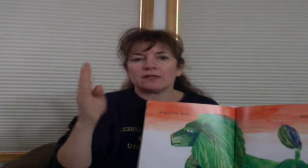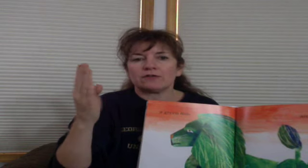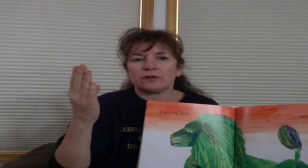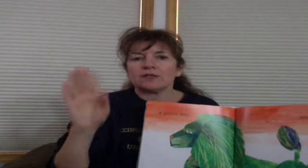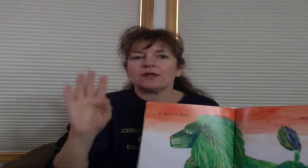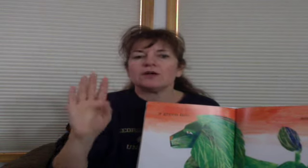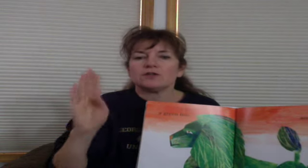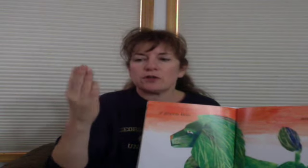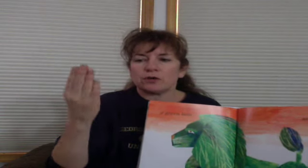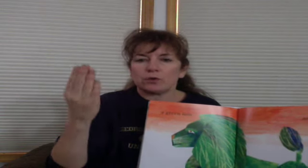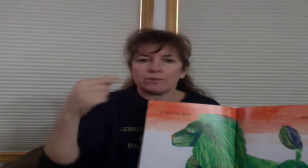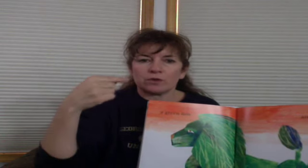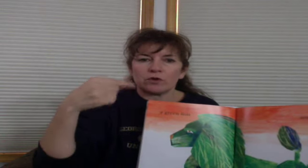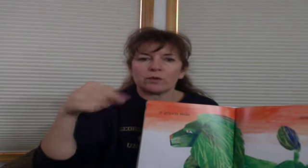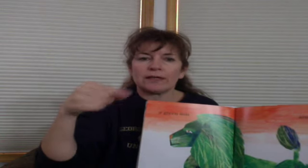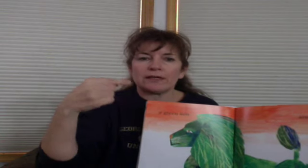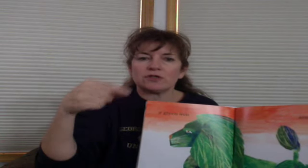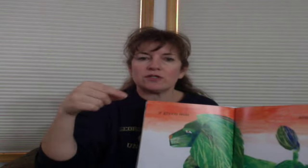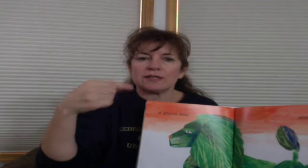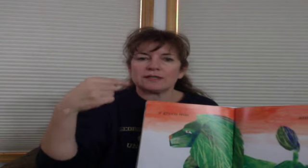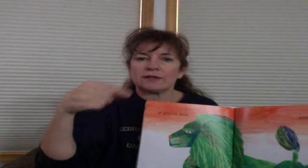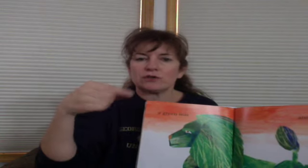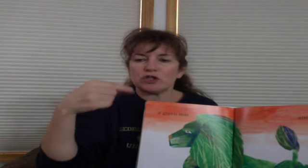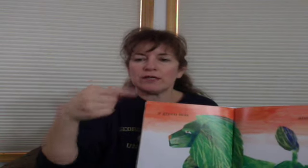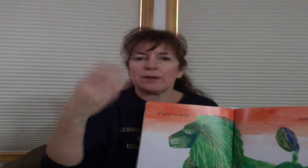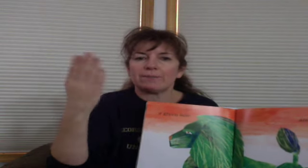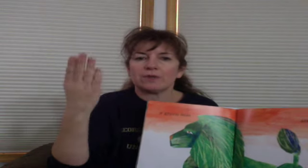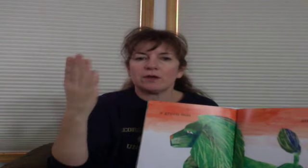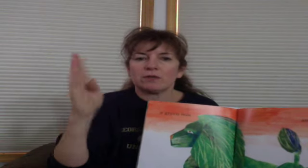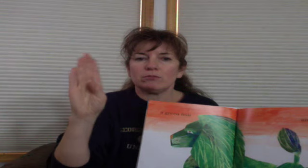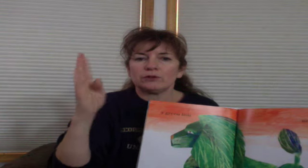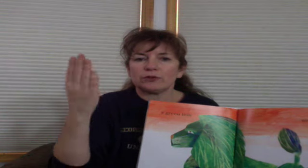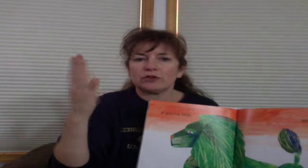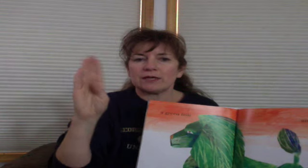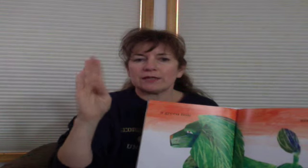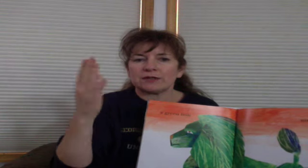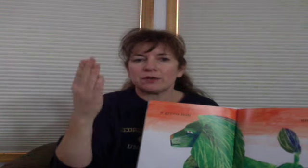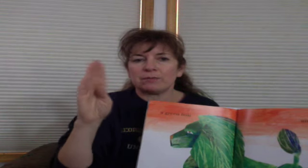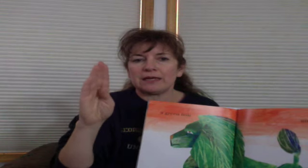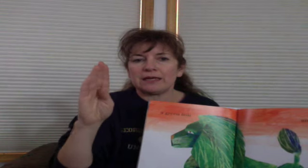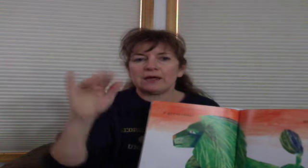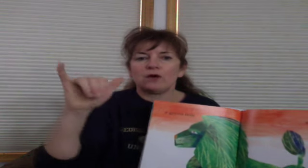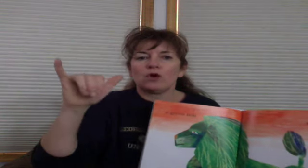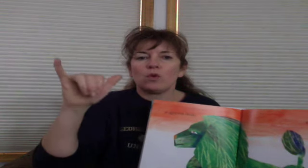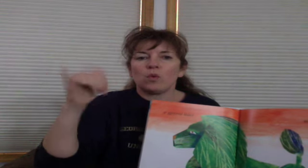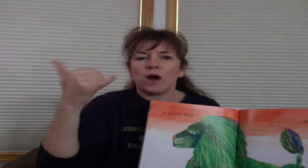different. So green, shake the letter G. Blue, you shake the letter B. Y.